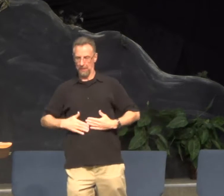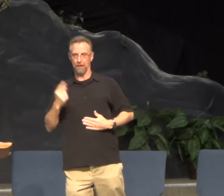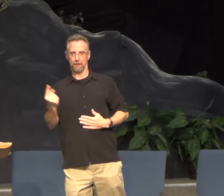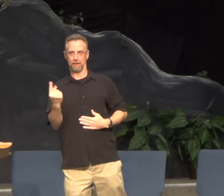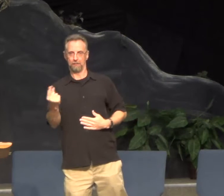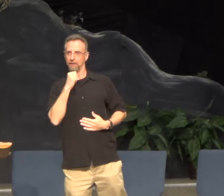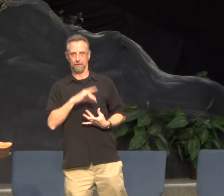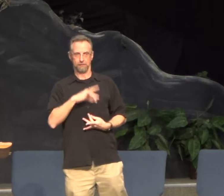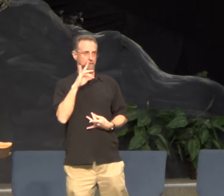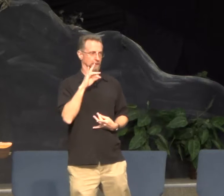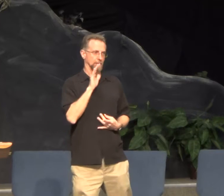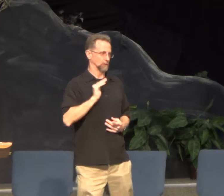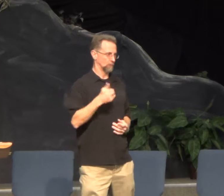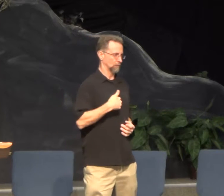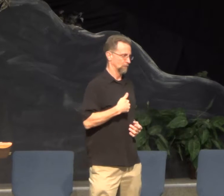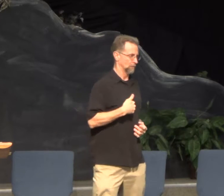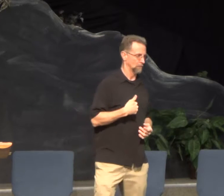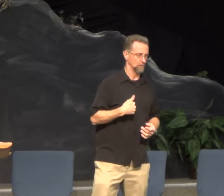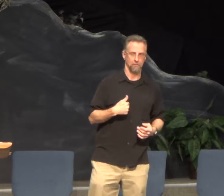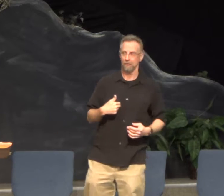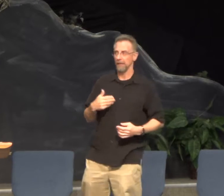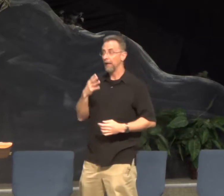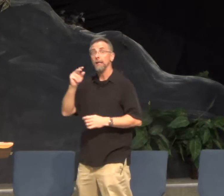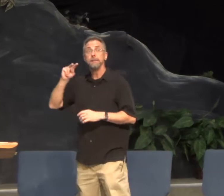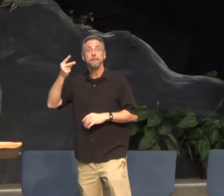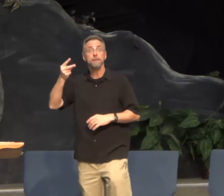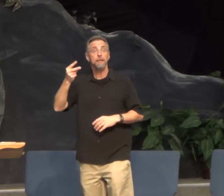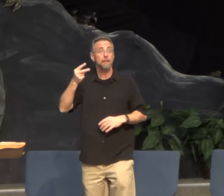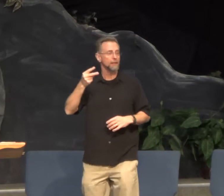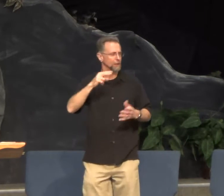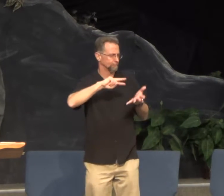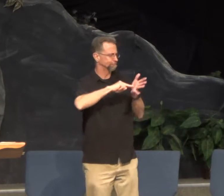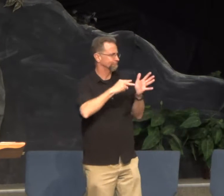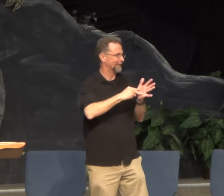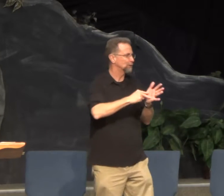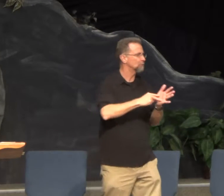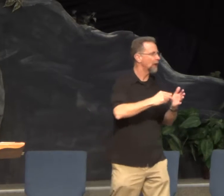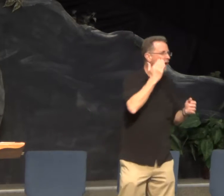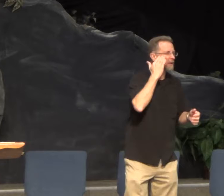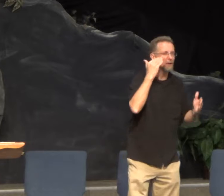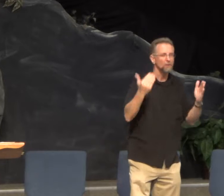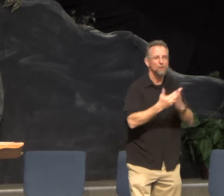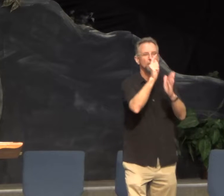us physically, not to us spiritually. The second thing we have, the second verse,